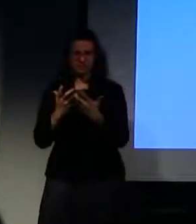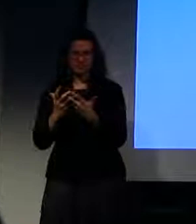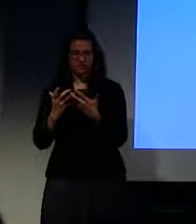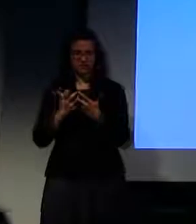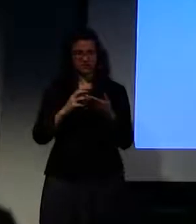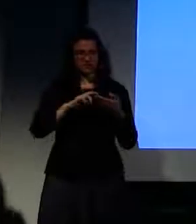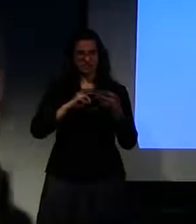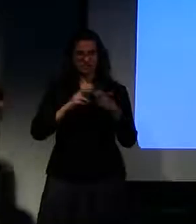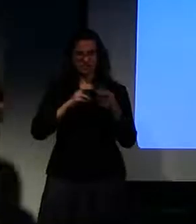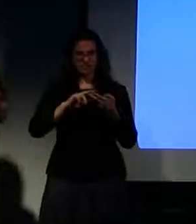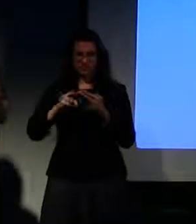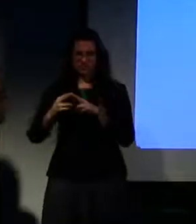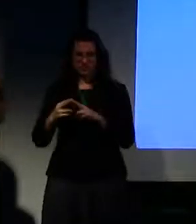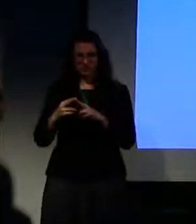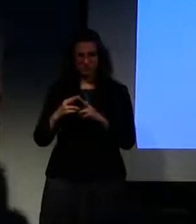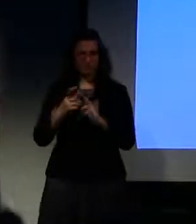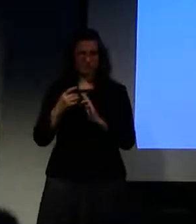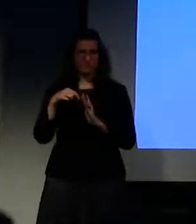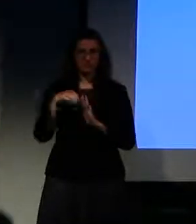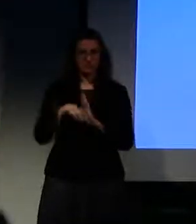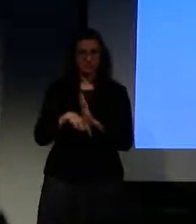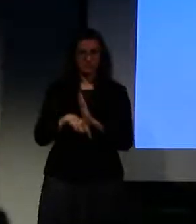puzzle, try to say, now, deeper.